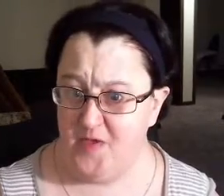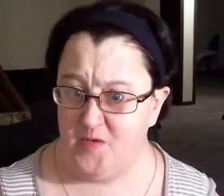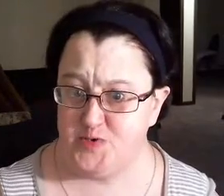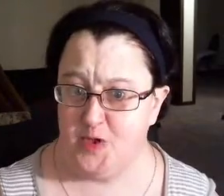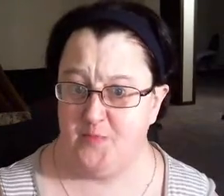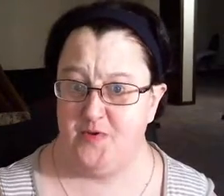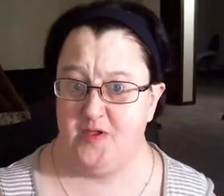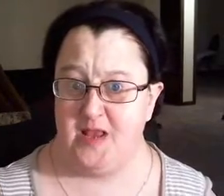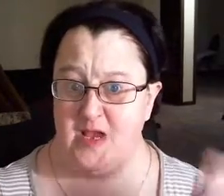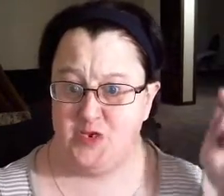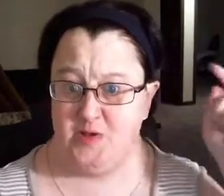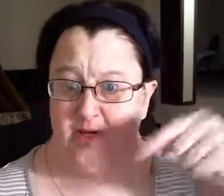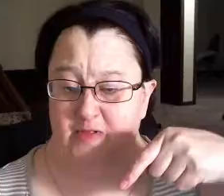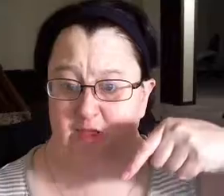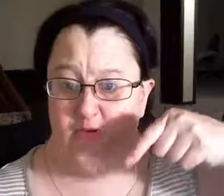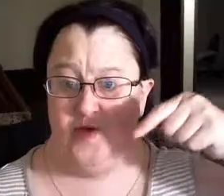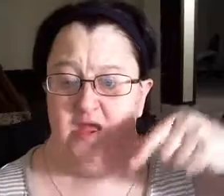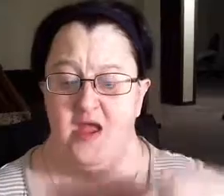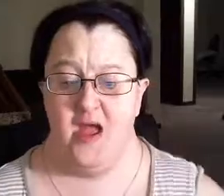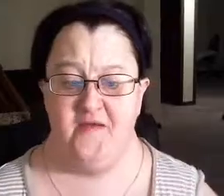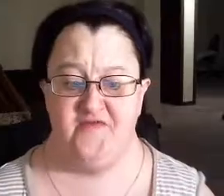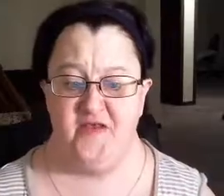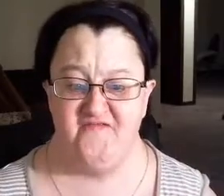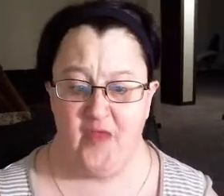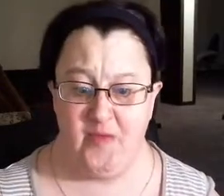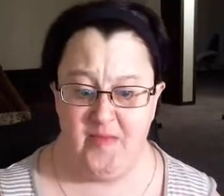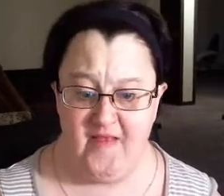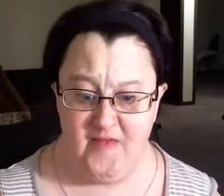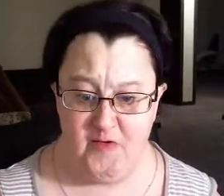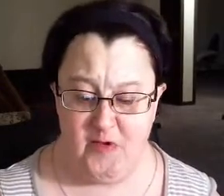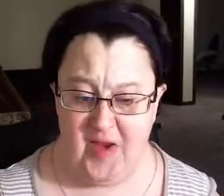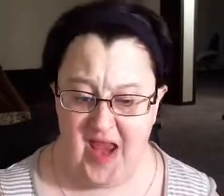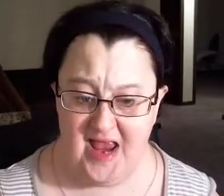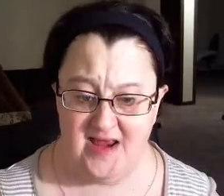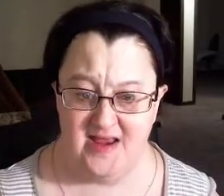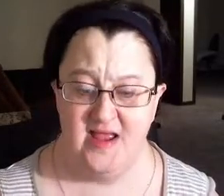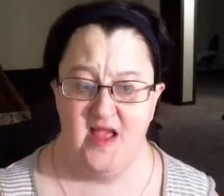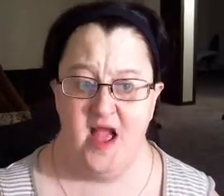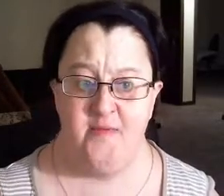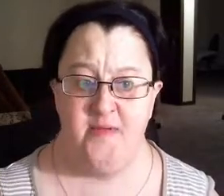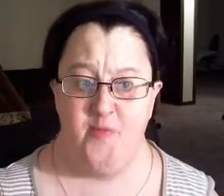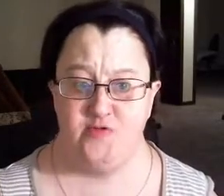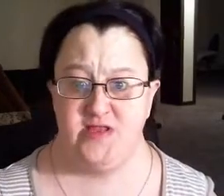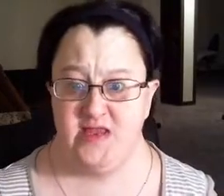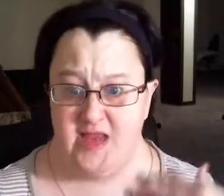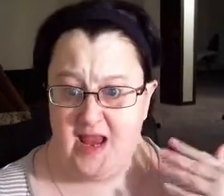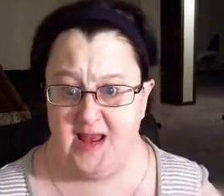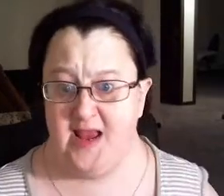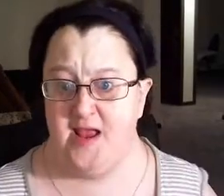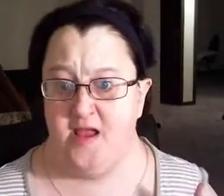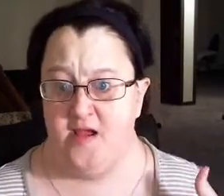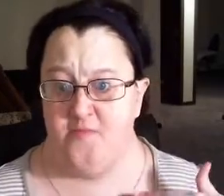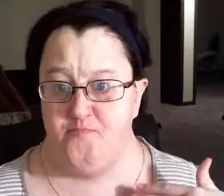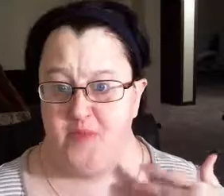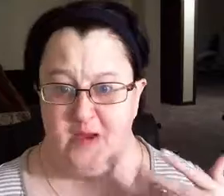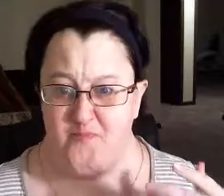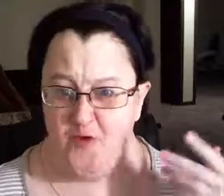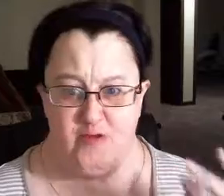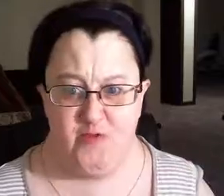which i'll put a link to down below uh if you're not following me on there you can i've been posting daily uh like progress